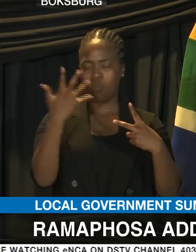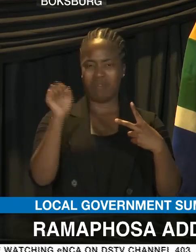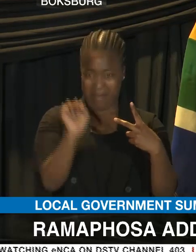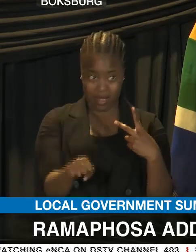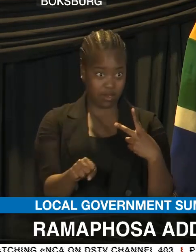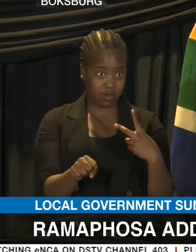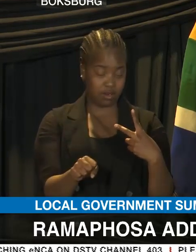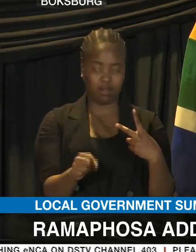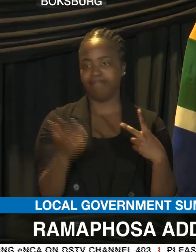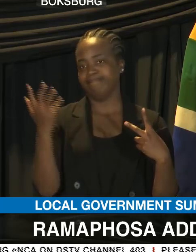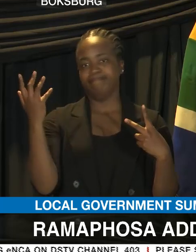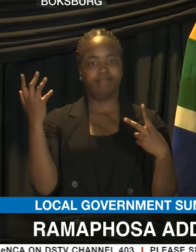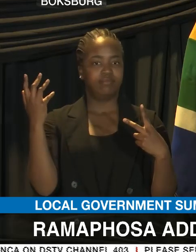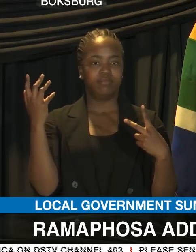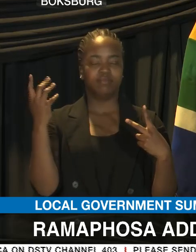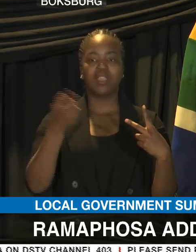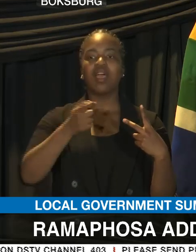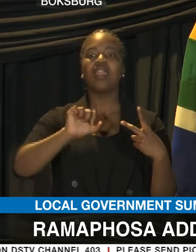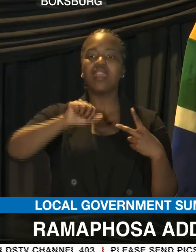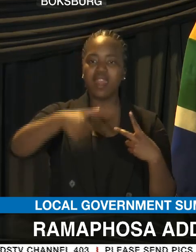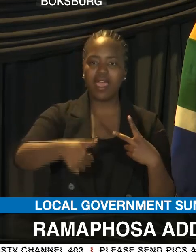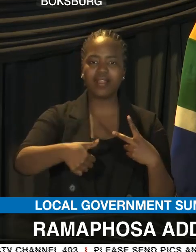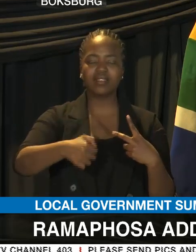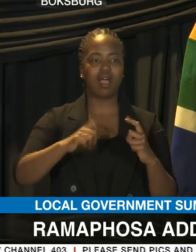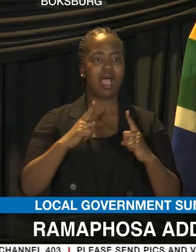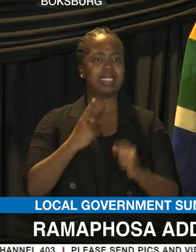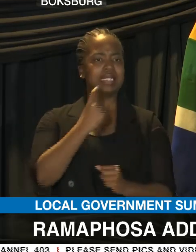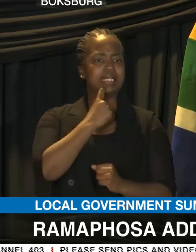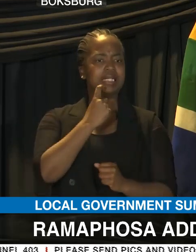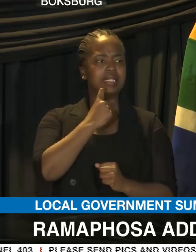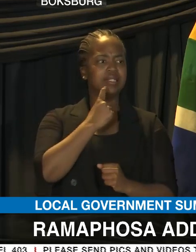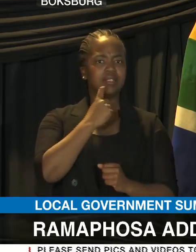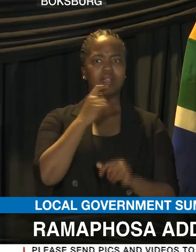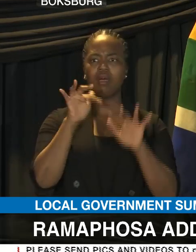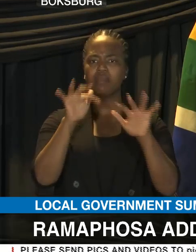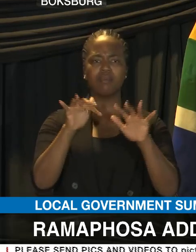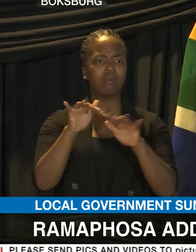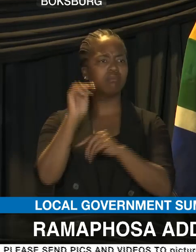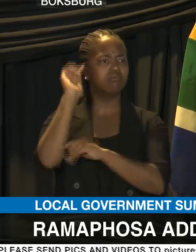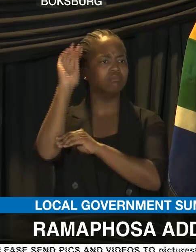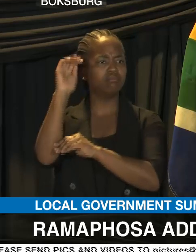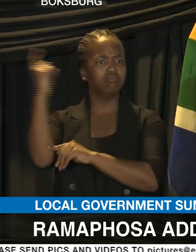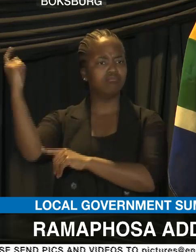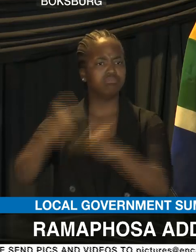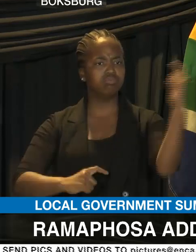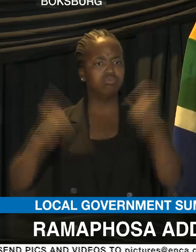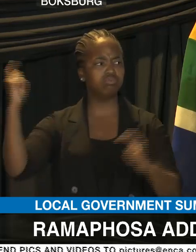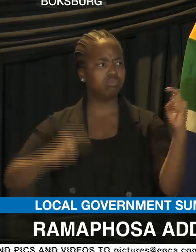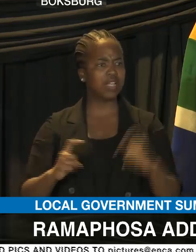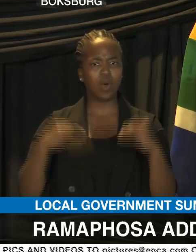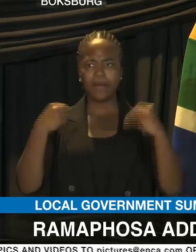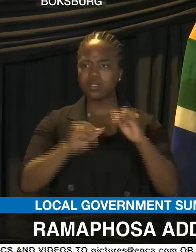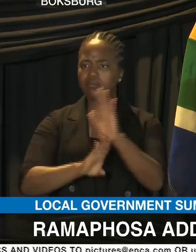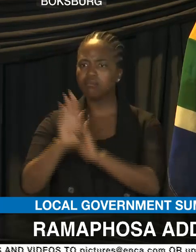then what follows will be an influx of investments and growth that